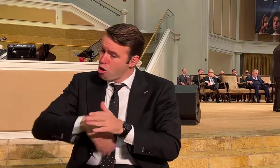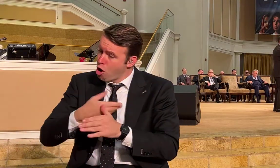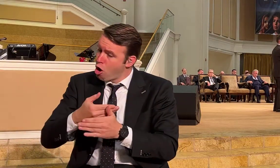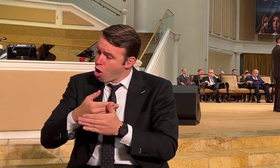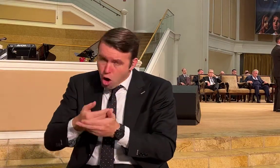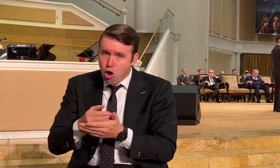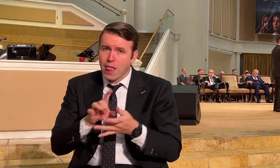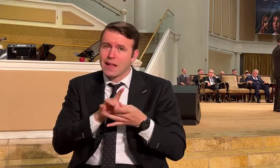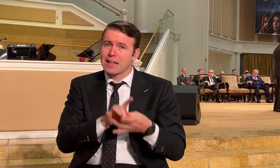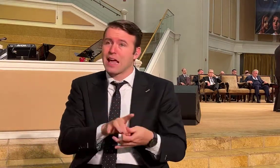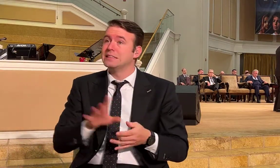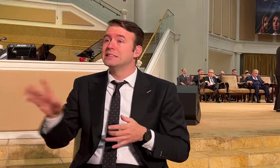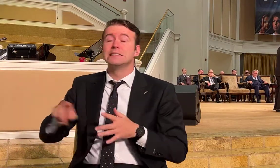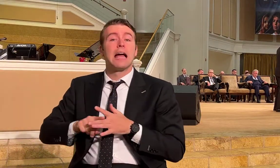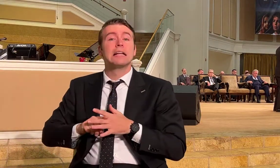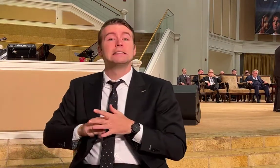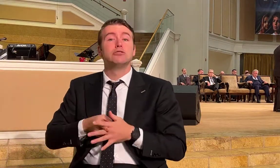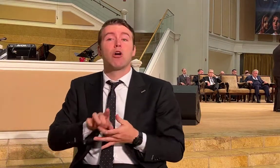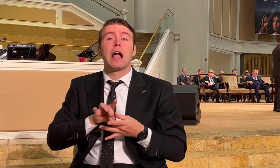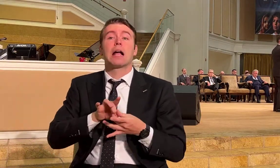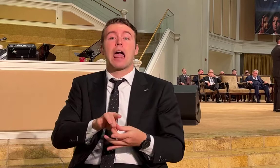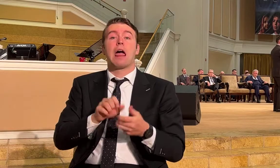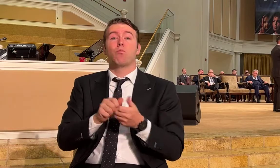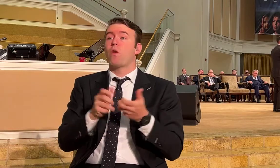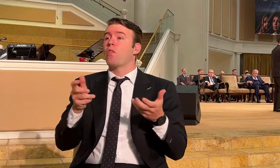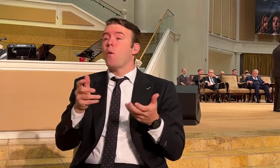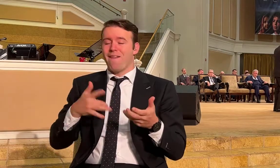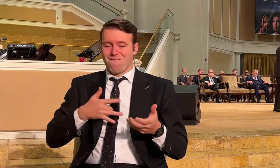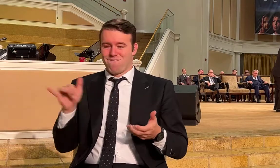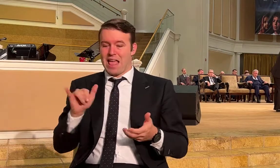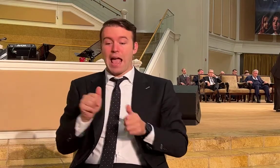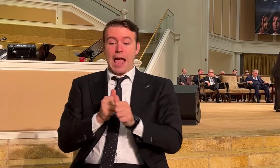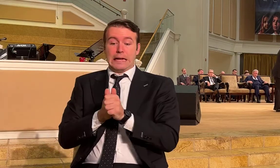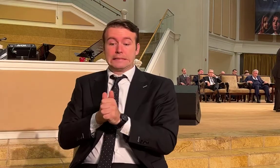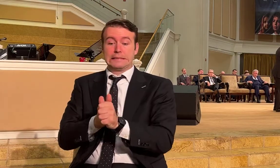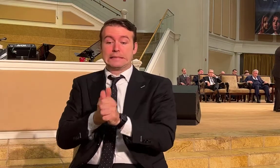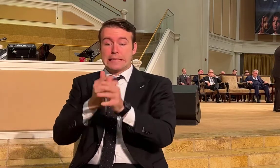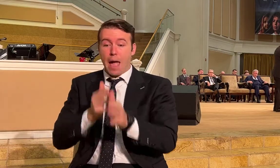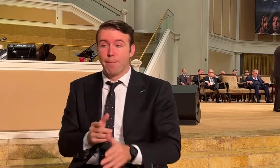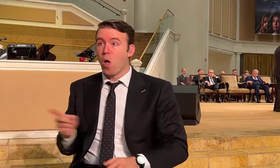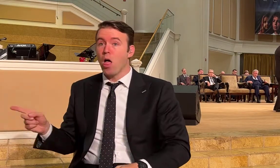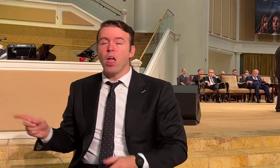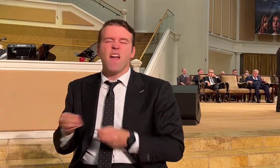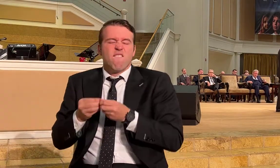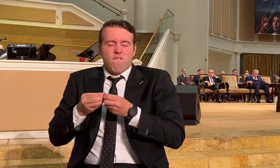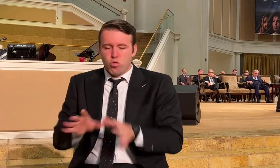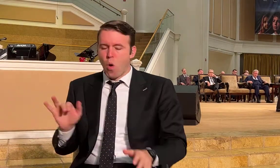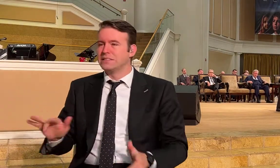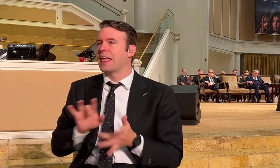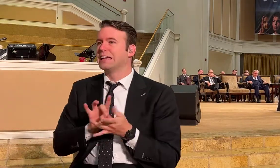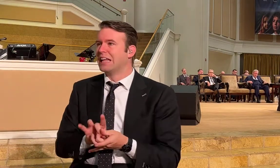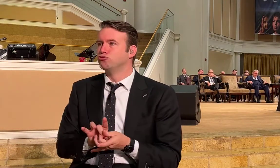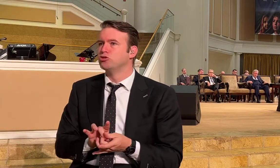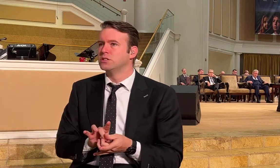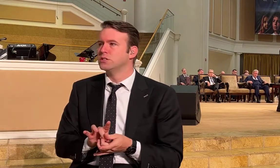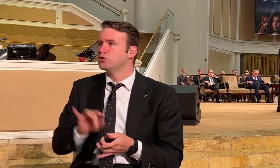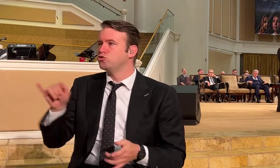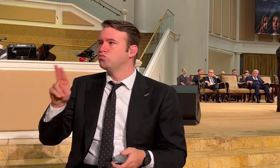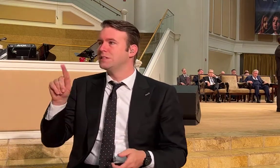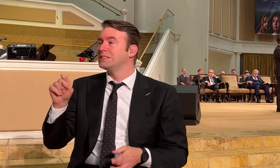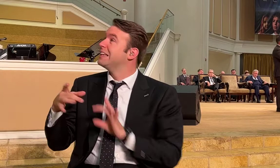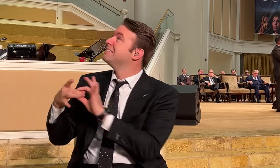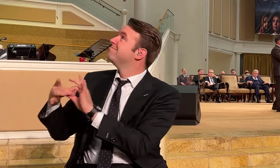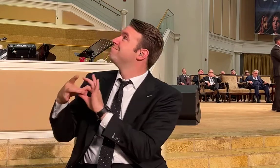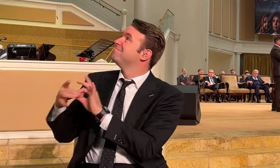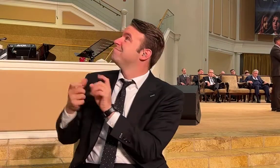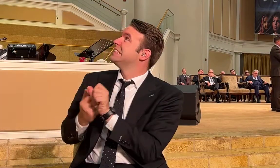has lost his initial connection with what it was like to be a disciple of Jesus Christ. He's